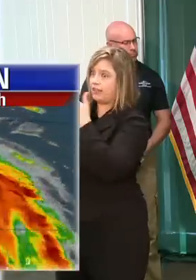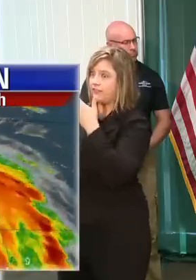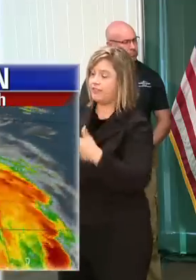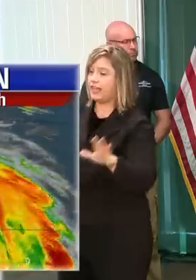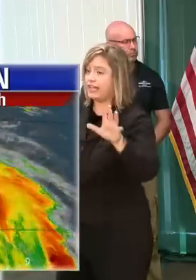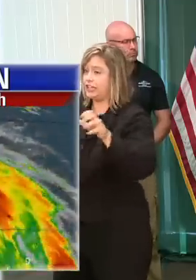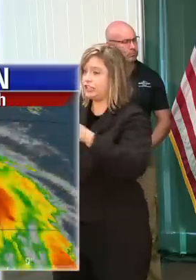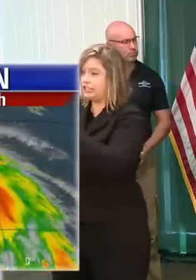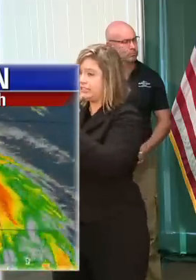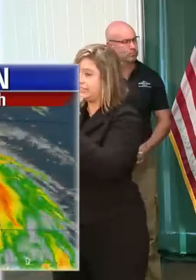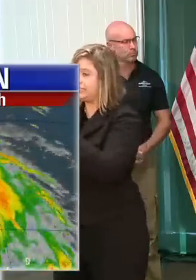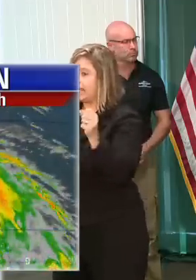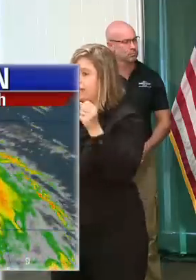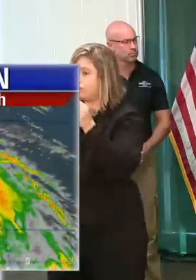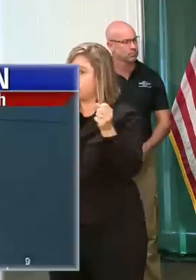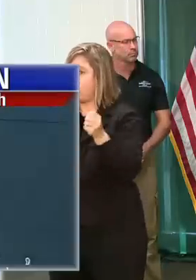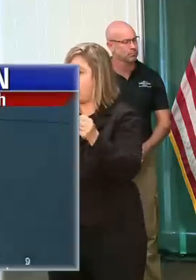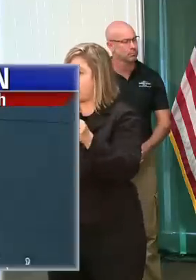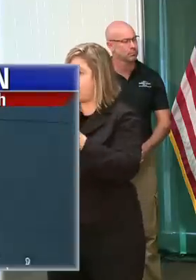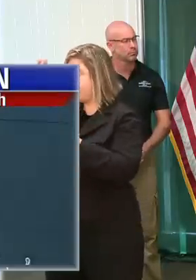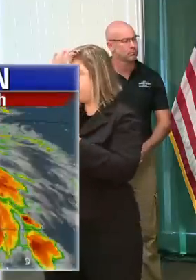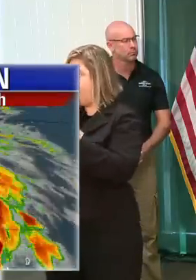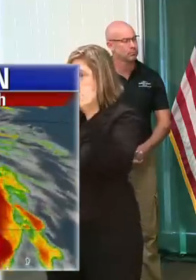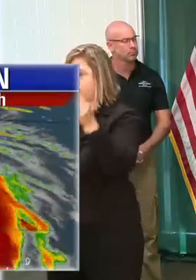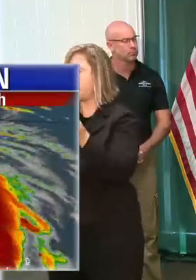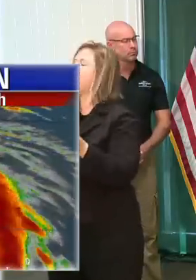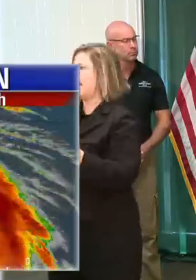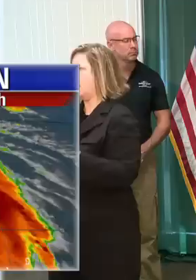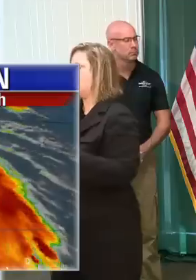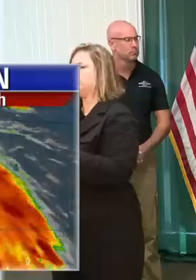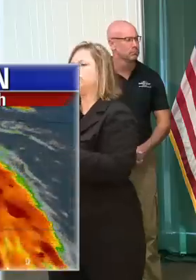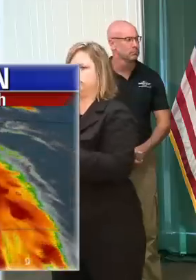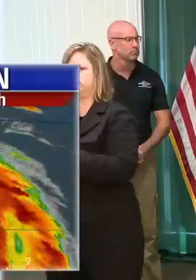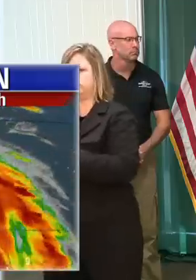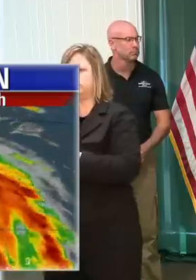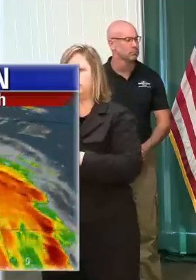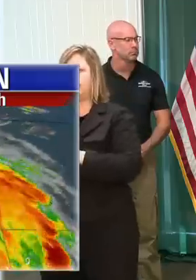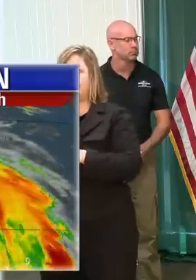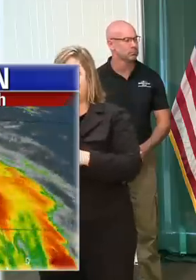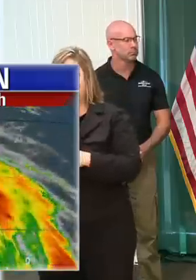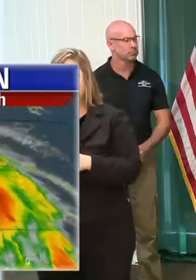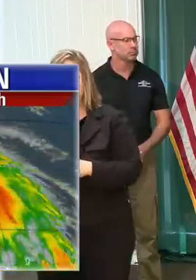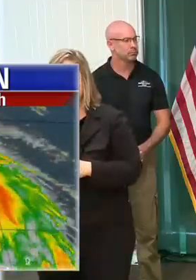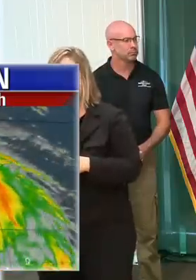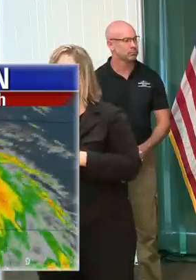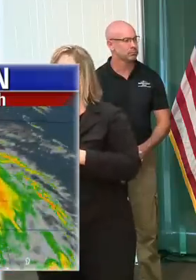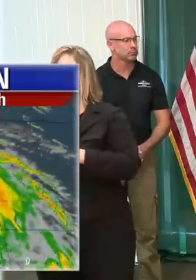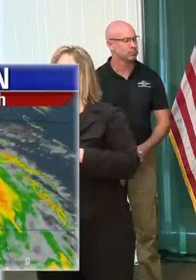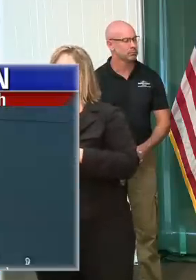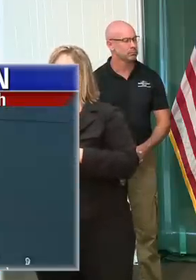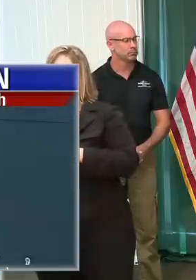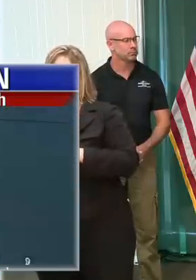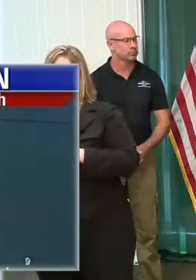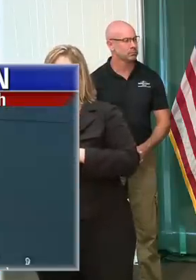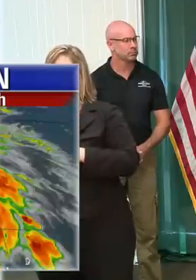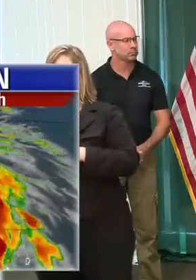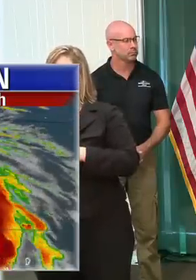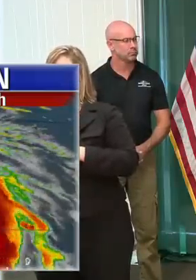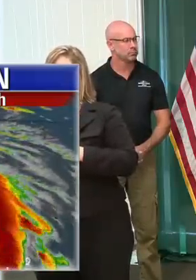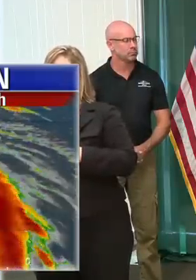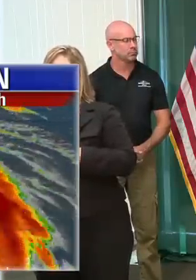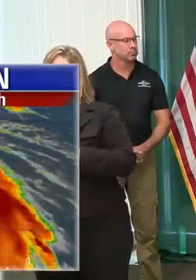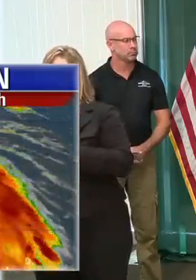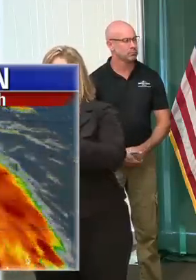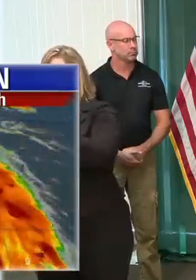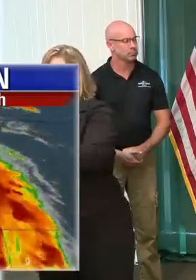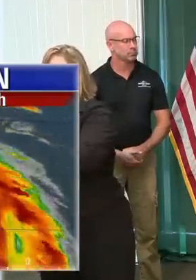not least, carbon monoxide poses a significant risk and a life safety issue for our residents.